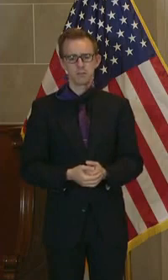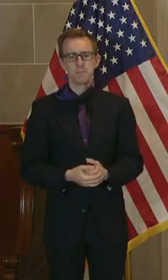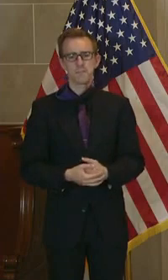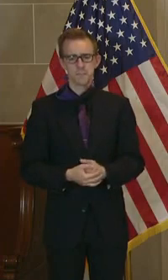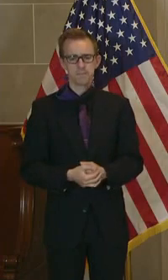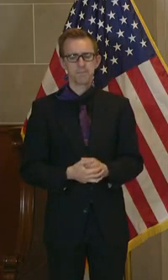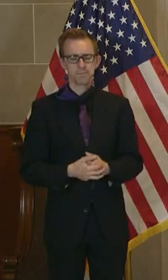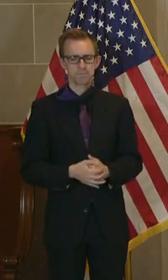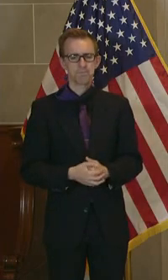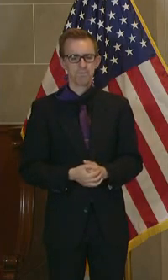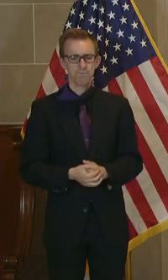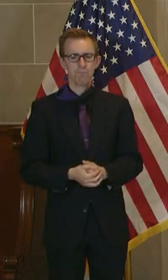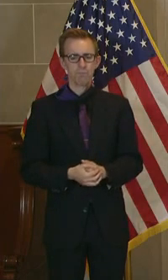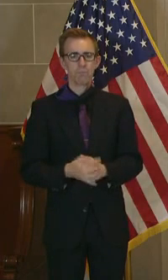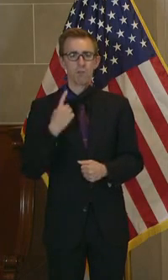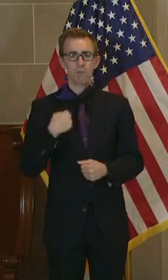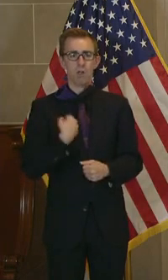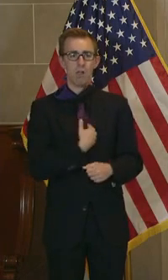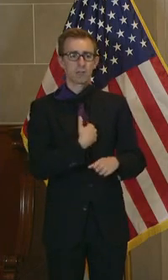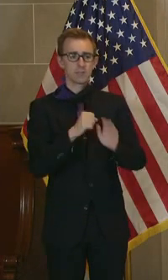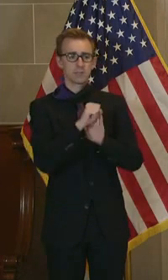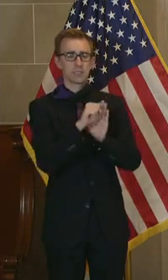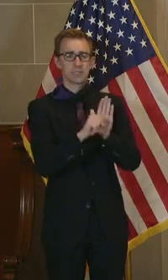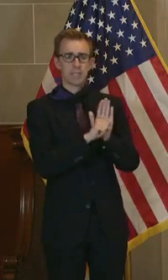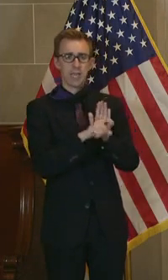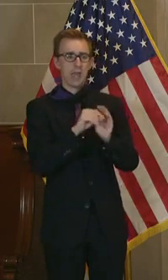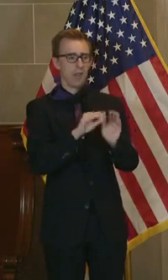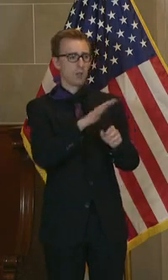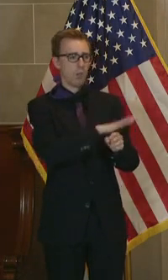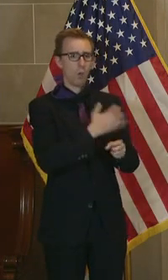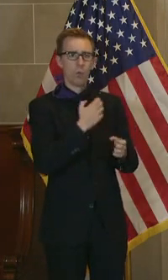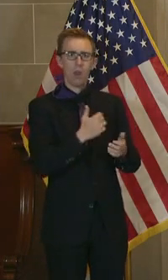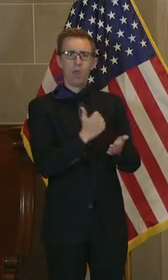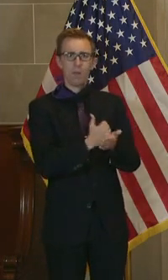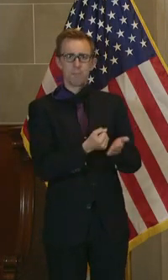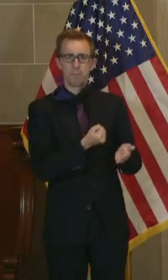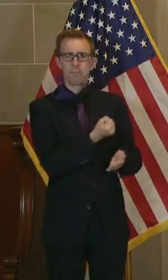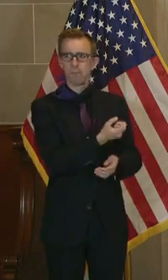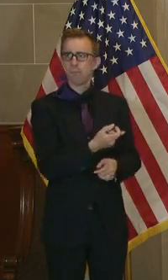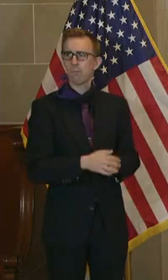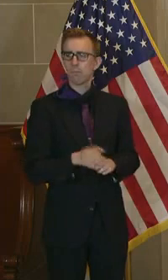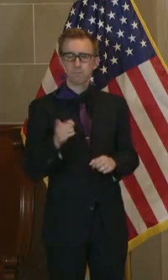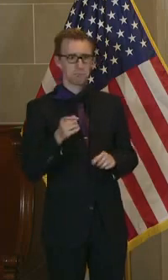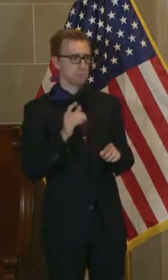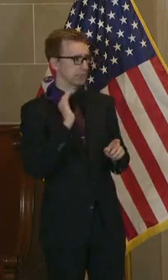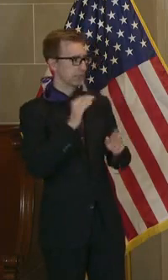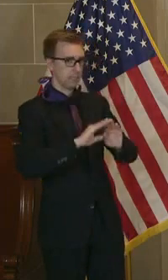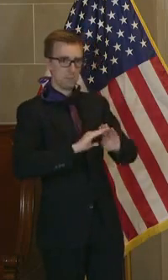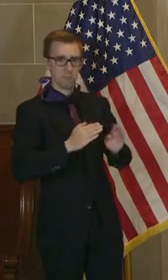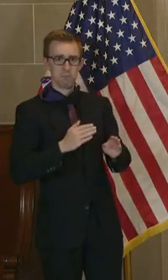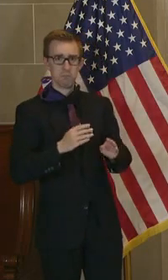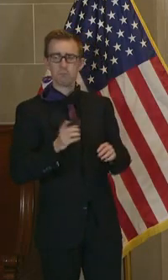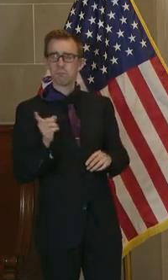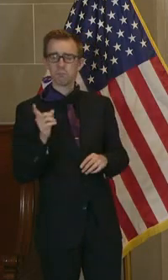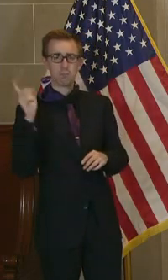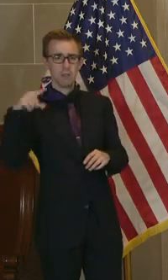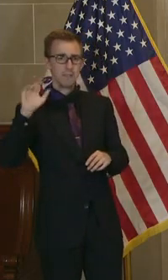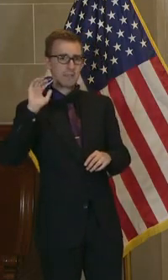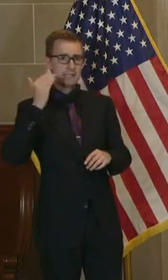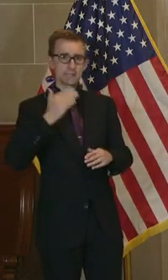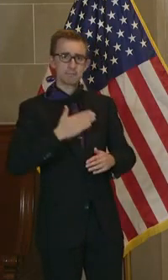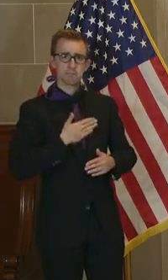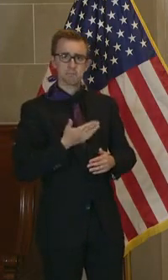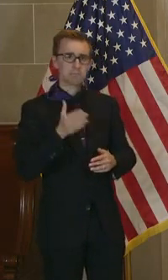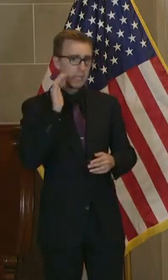use that funding for us at the state level and for the local levels. And did they seem open to that right now, or What's that? did they seem open to that